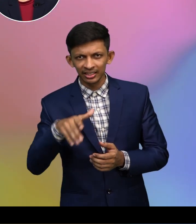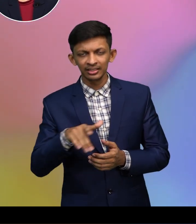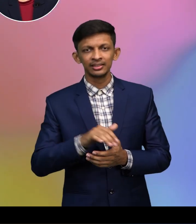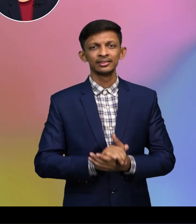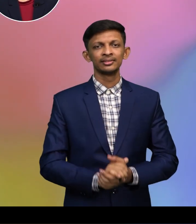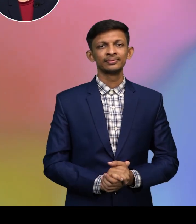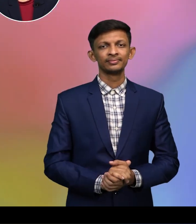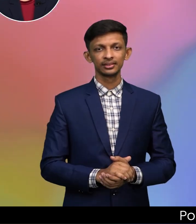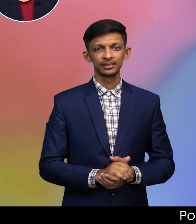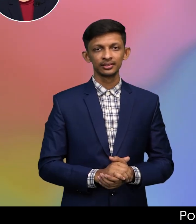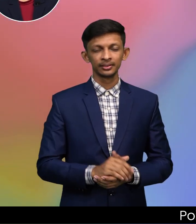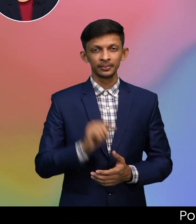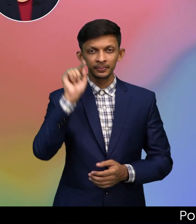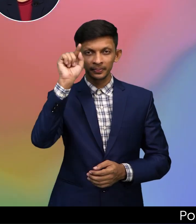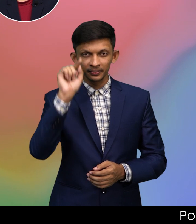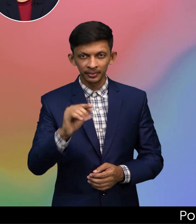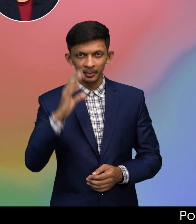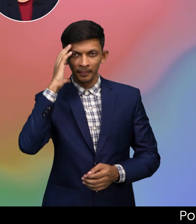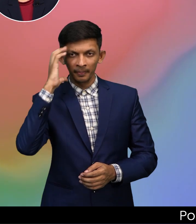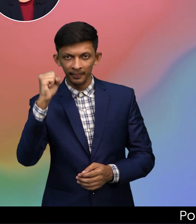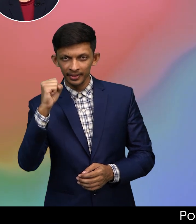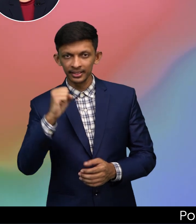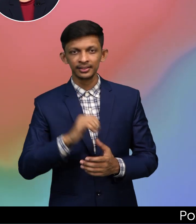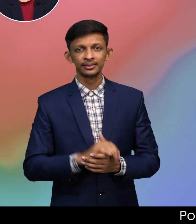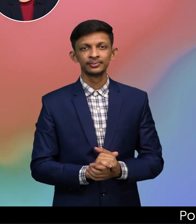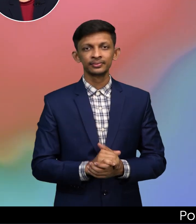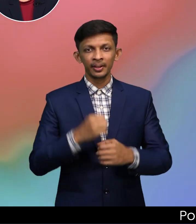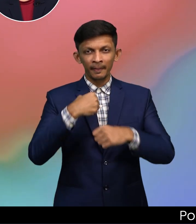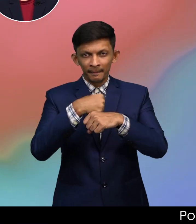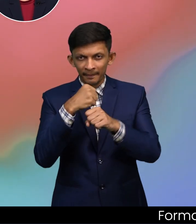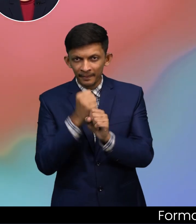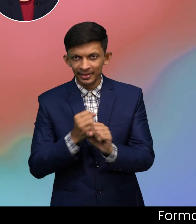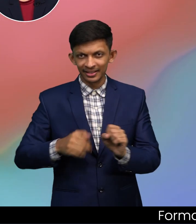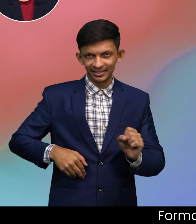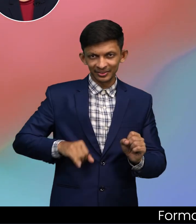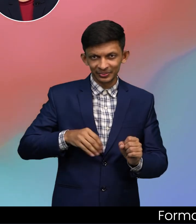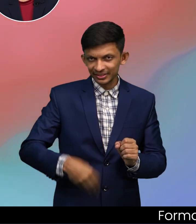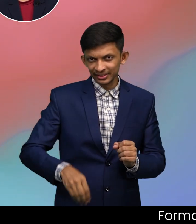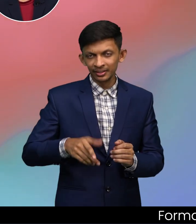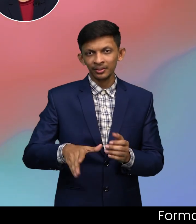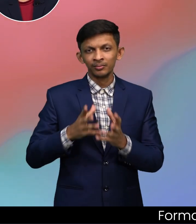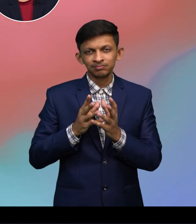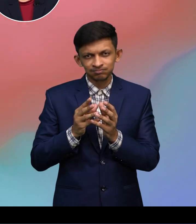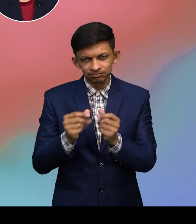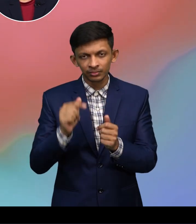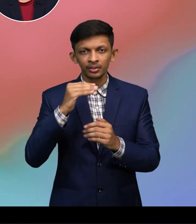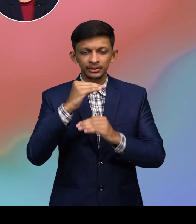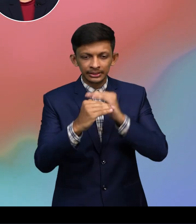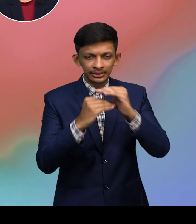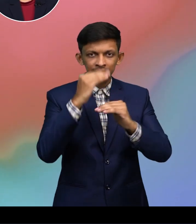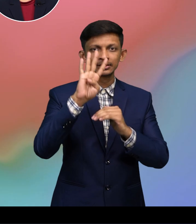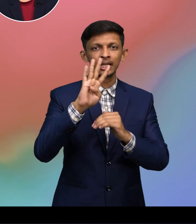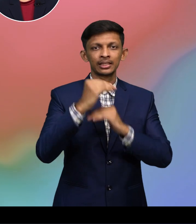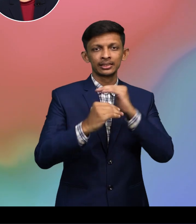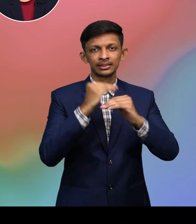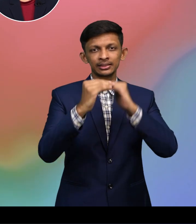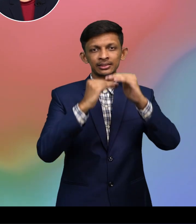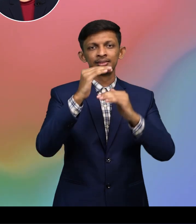or large intestine and eliminated along with the feces.